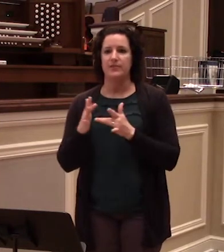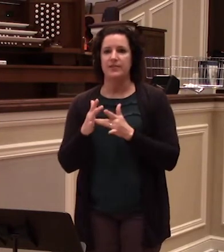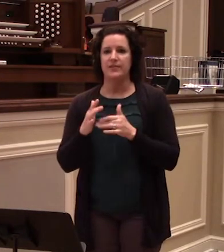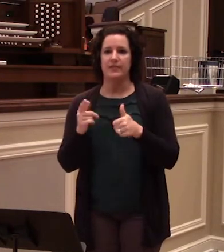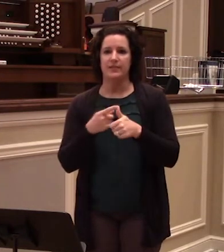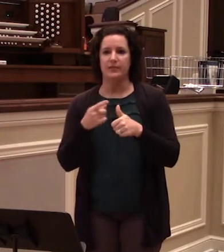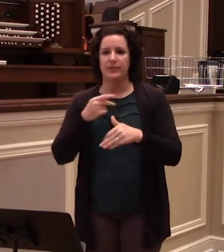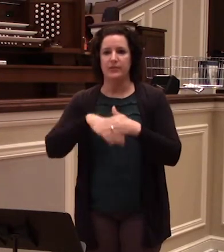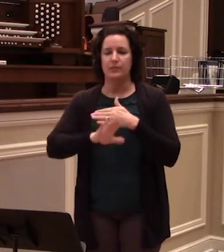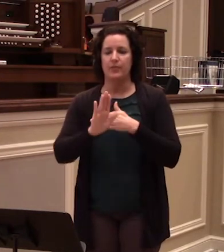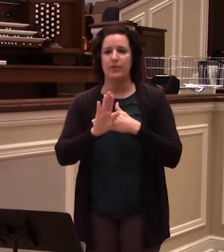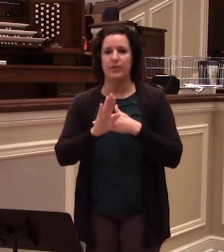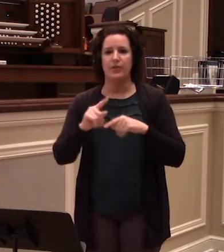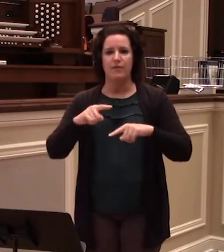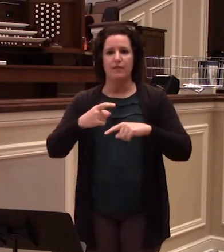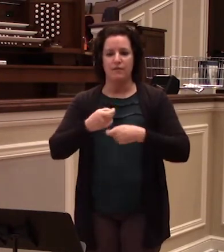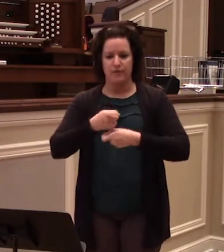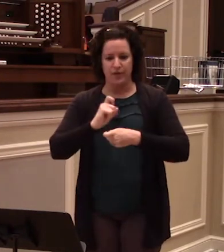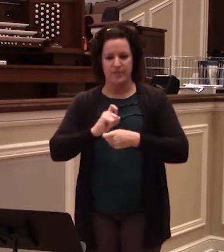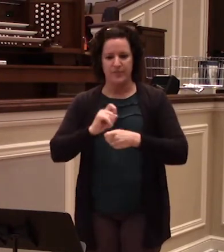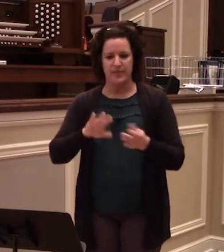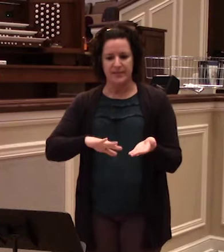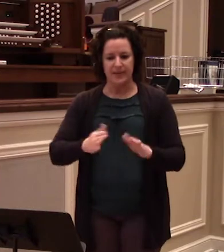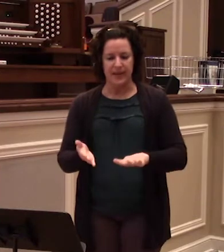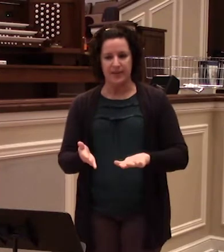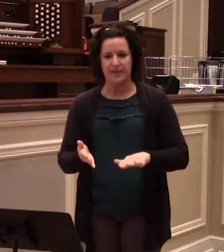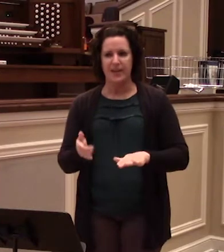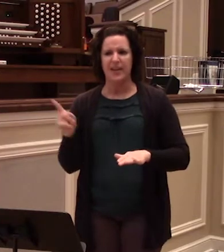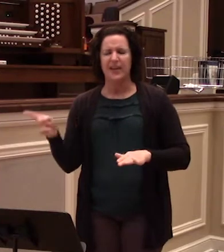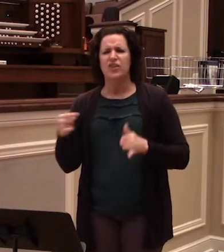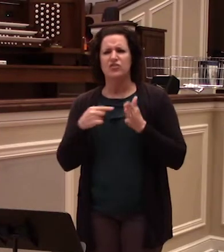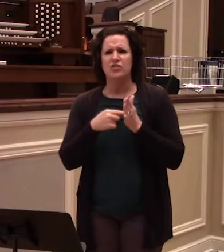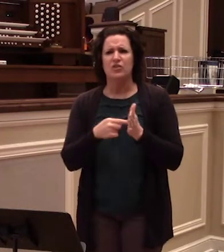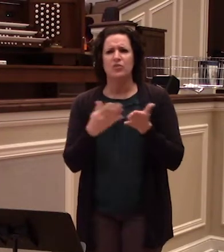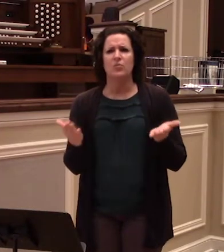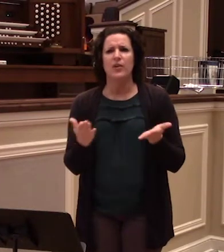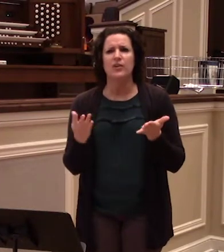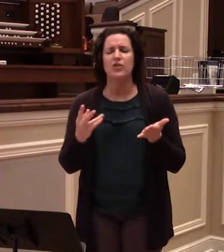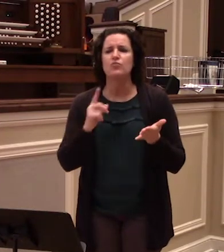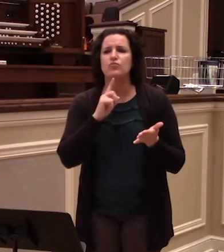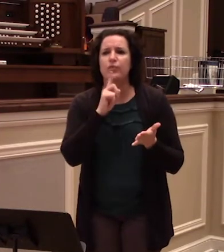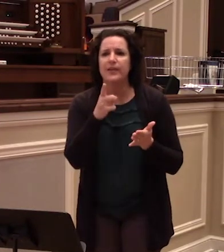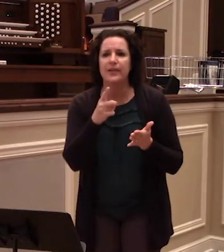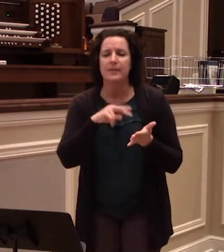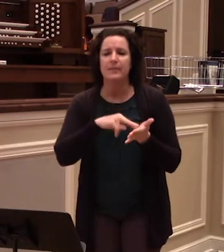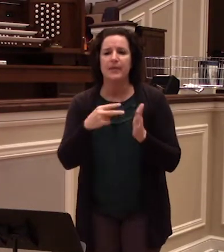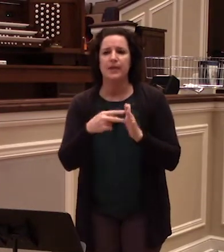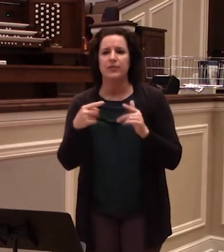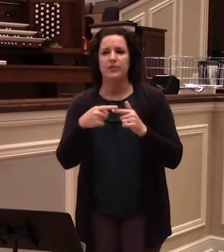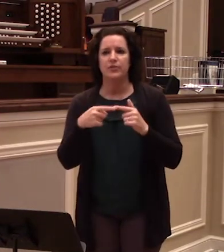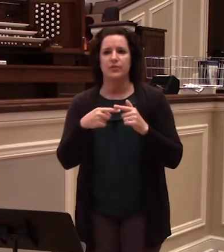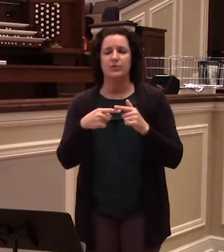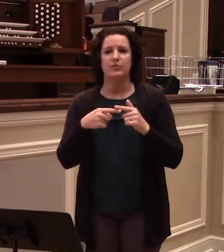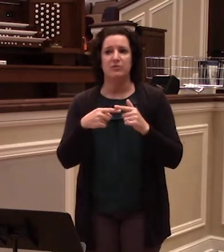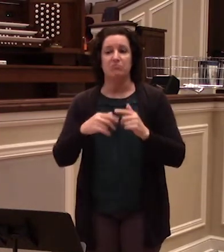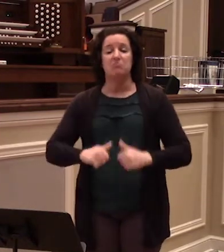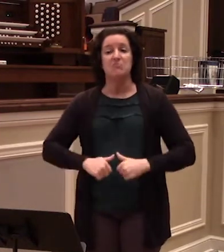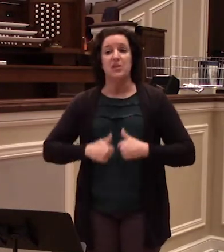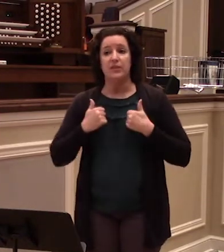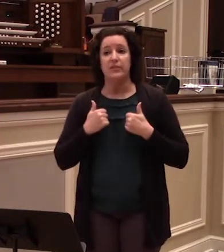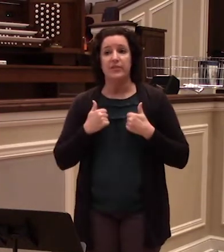the dead. He's the one who shows us what it really means to be alive, because he is the one who lays his life down for others.